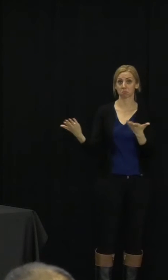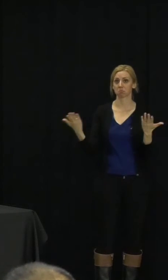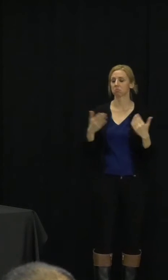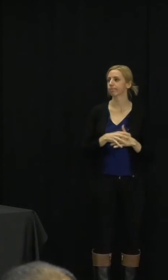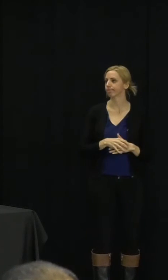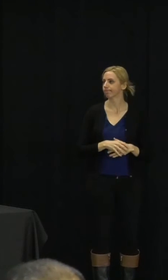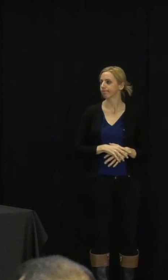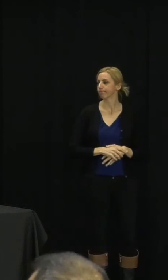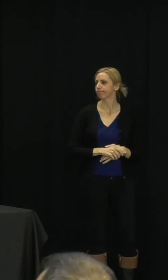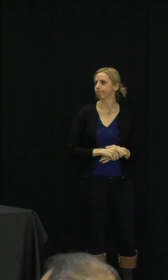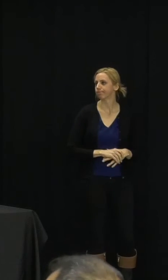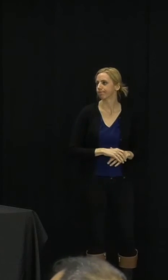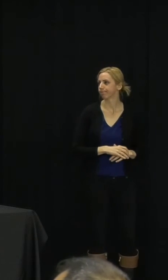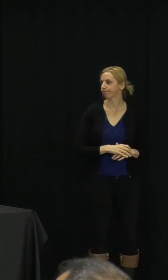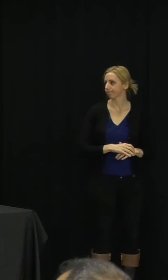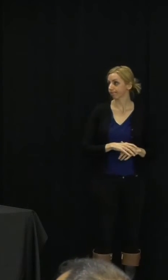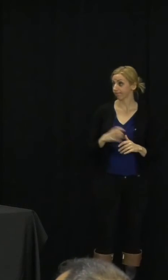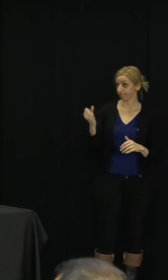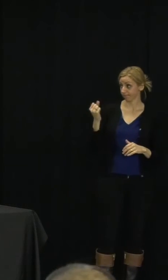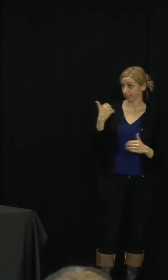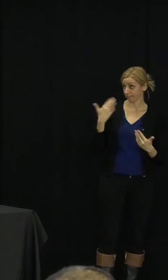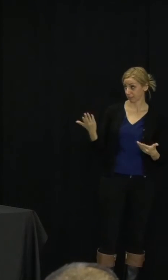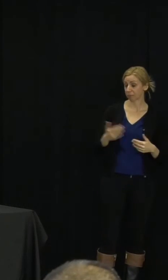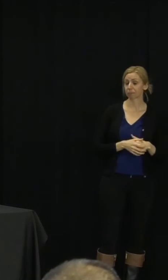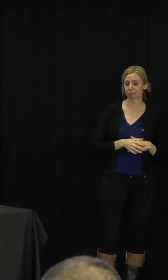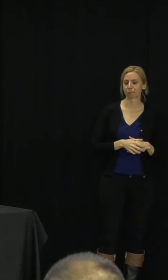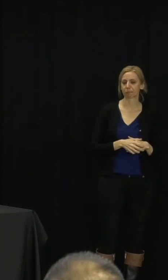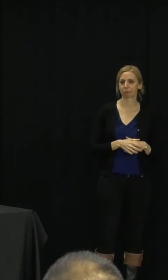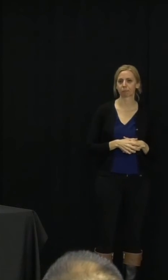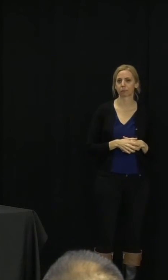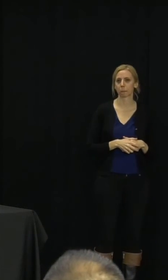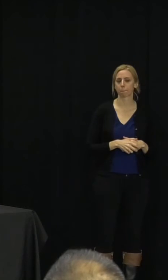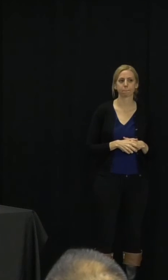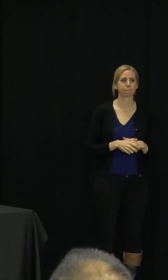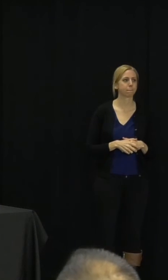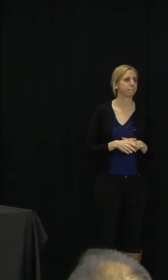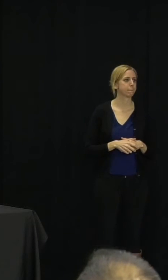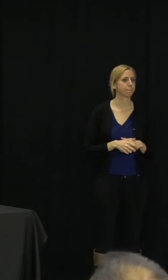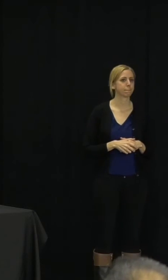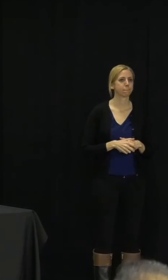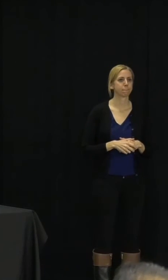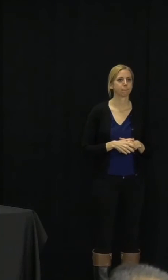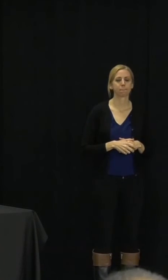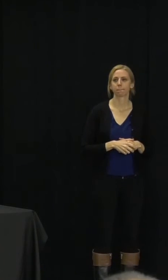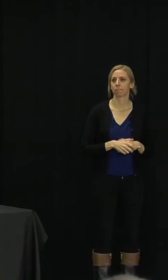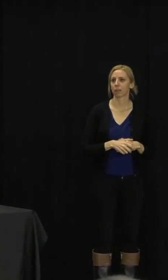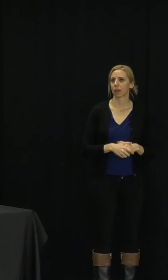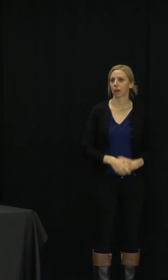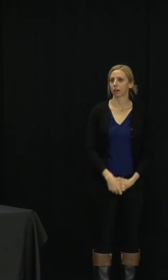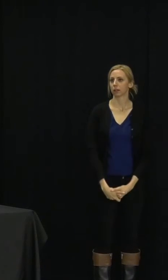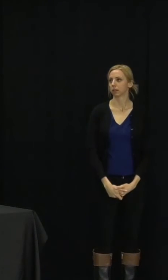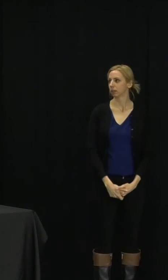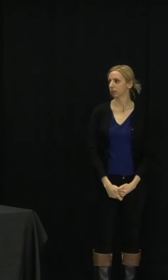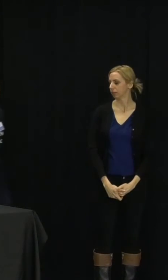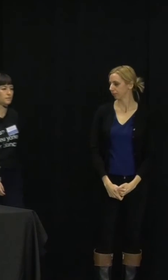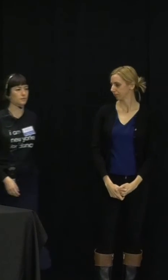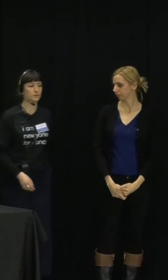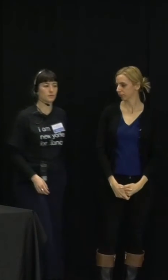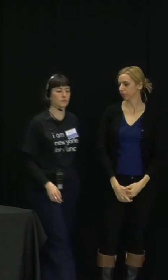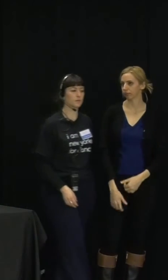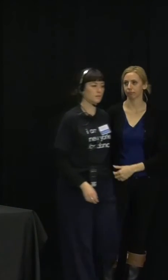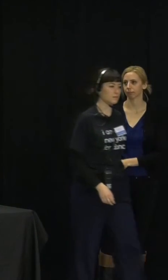been writing down the suggestions that we've heard. And I see that we have more than a baker's dozen, but I'm going to keep going if we